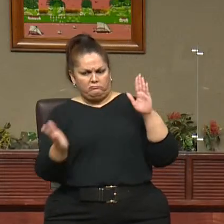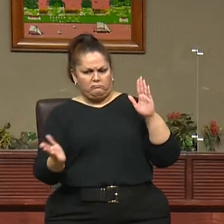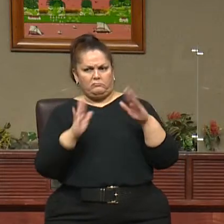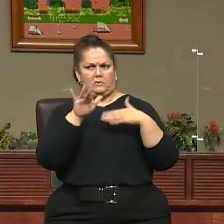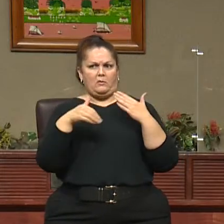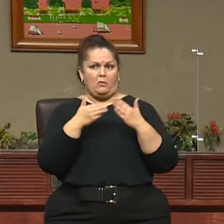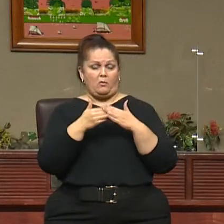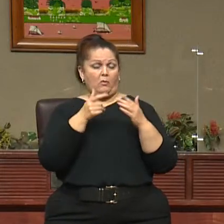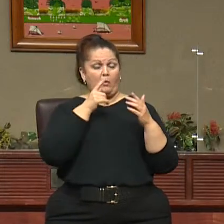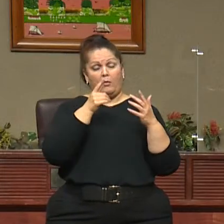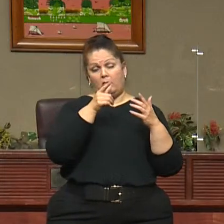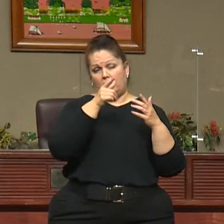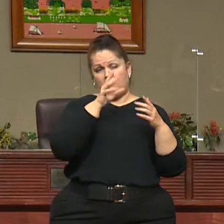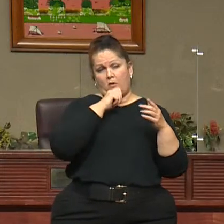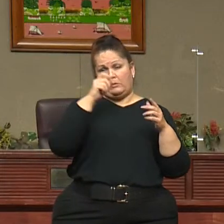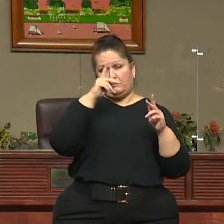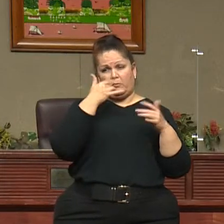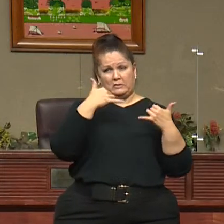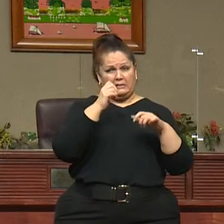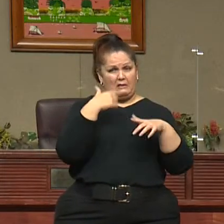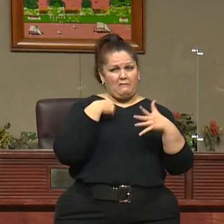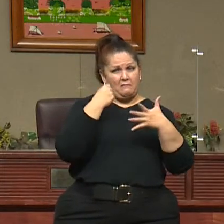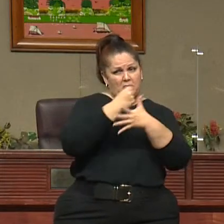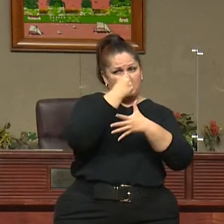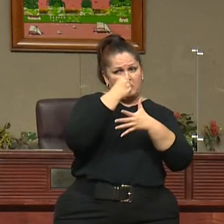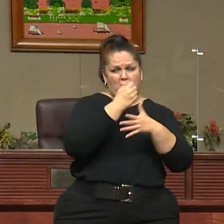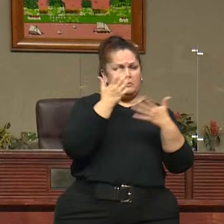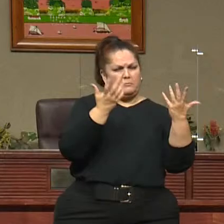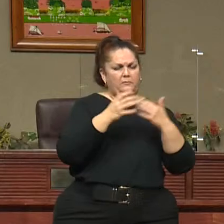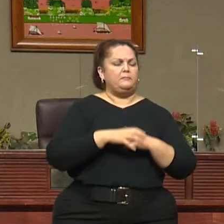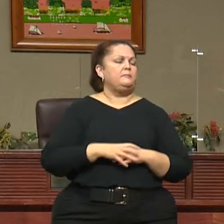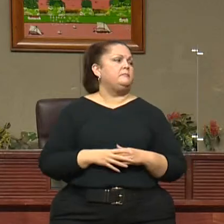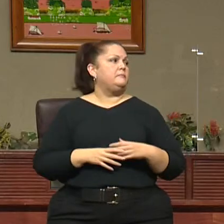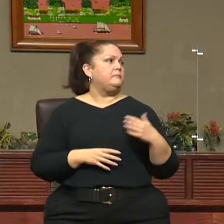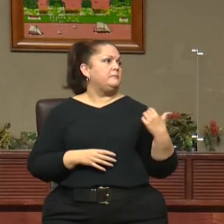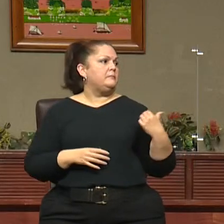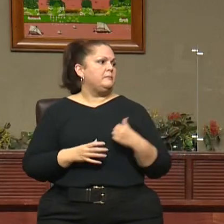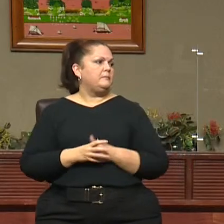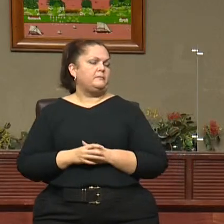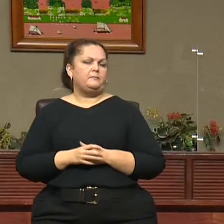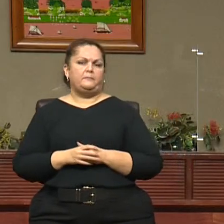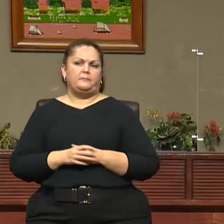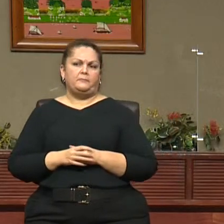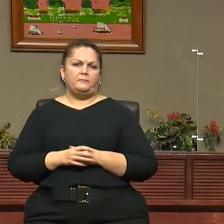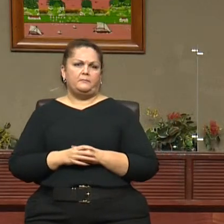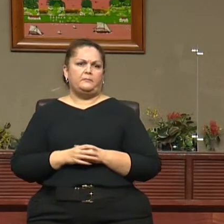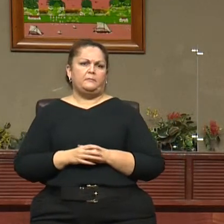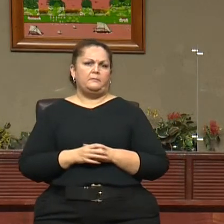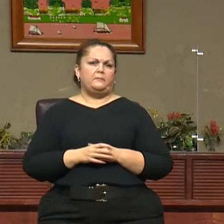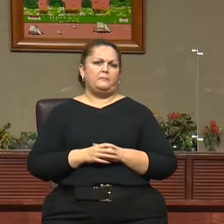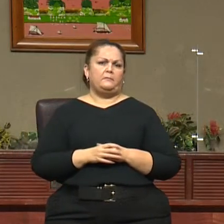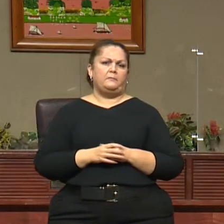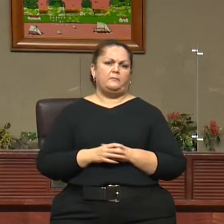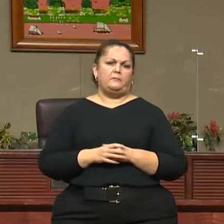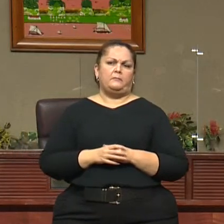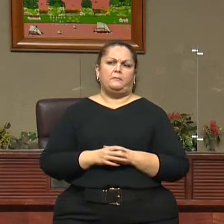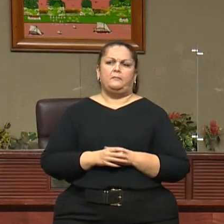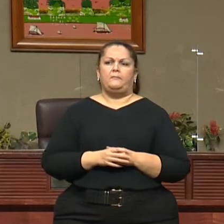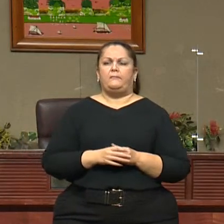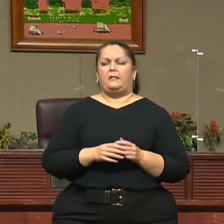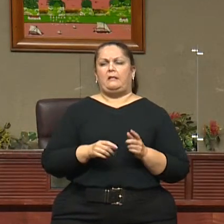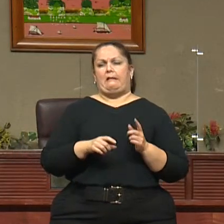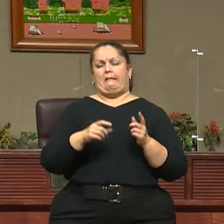seniors priority? Have you thought about that at all? And if so, what does that look like? Well, I don't believe we'll get to 100%